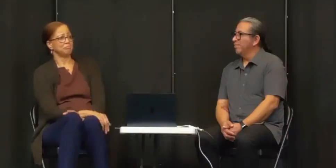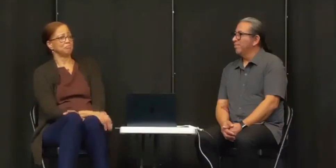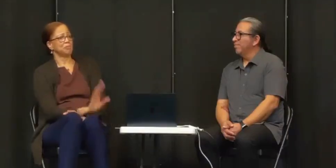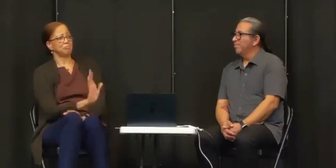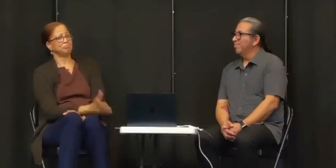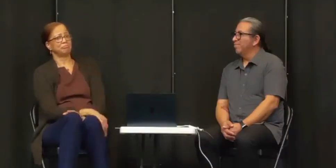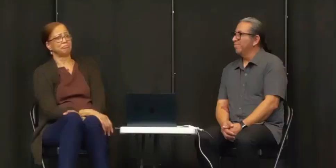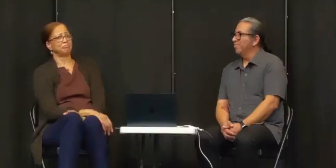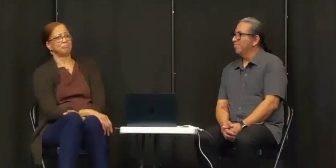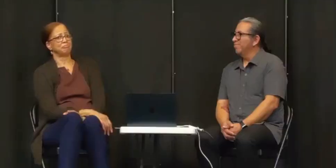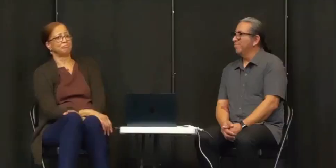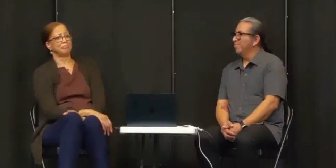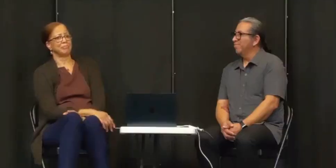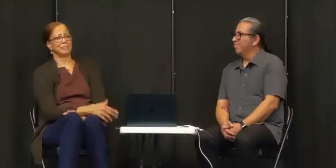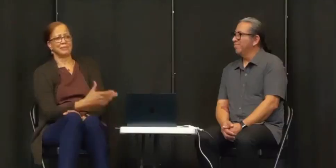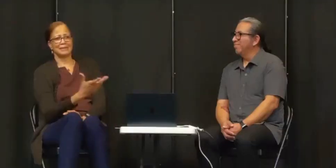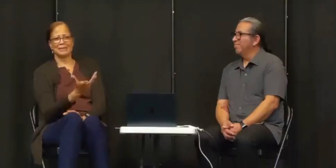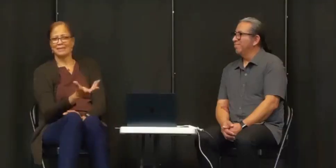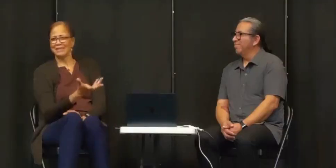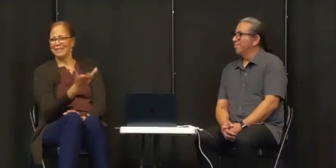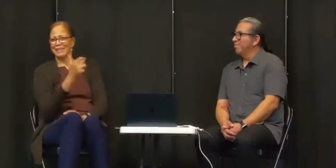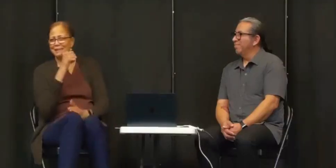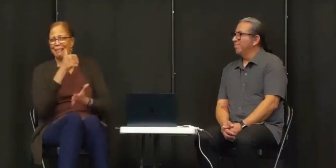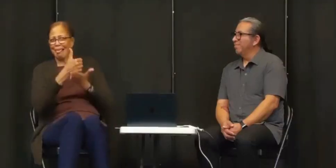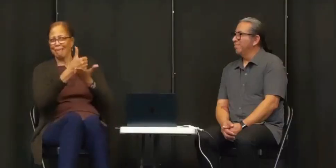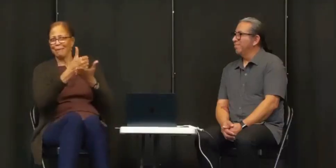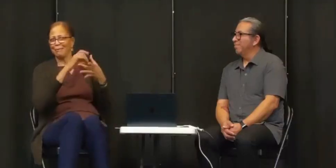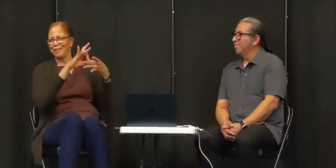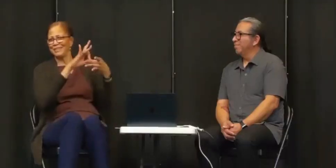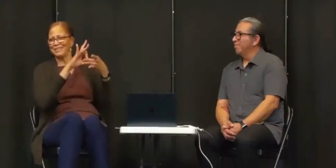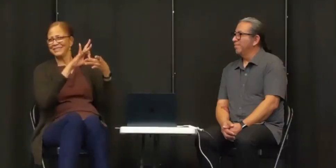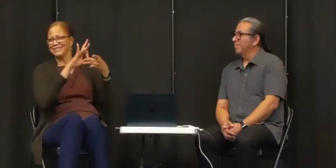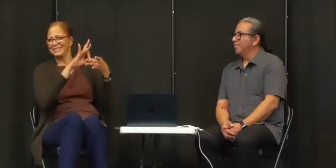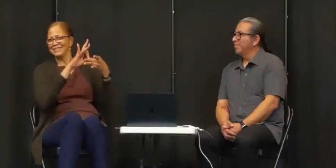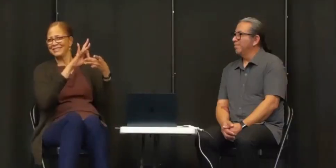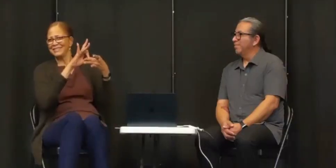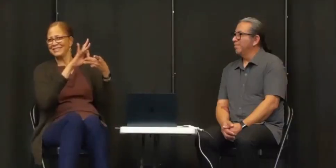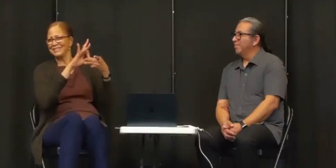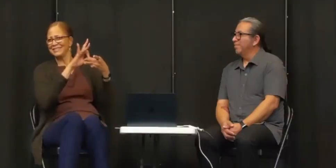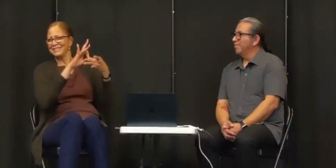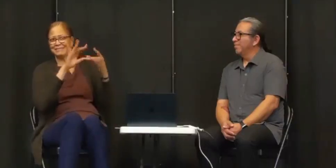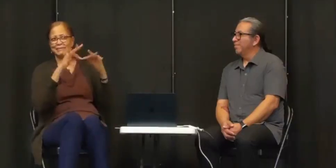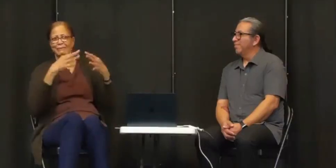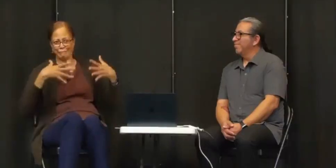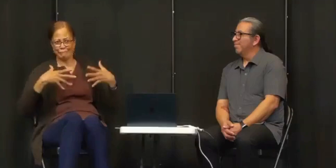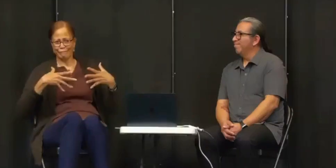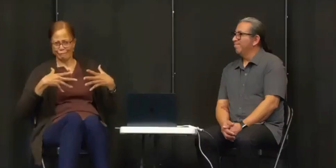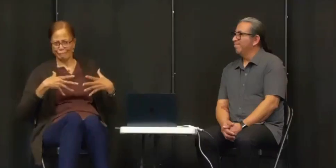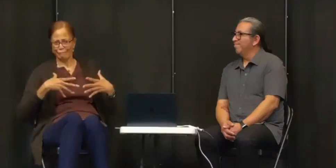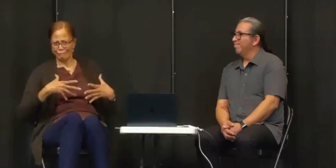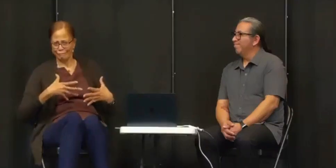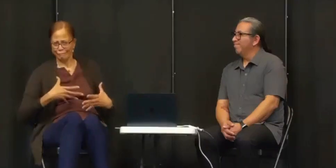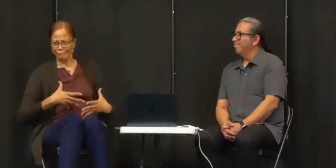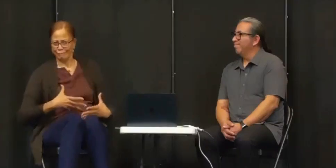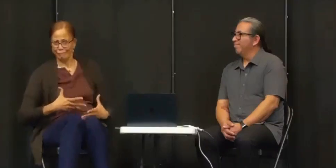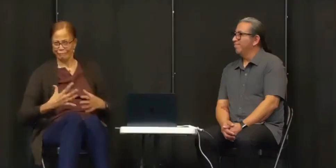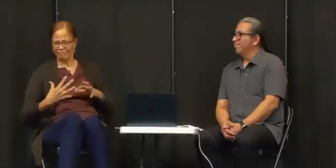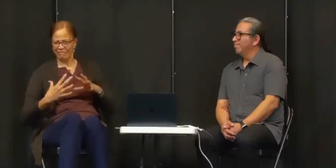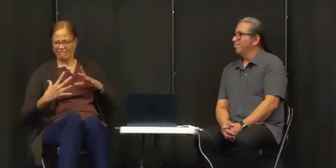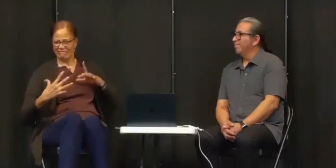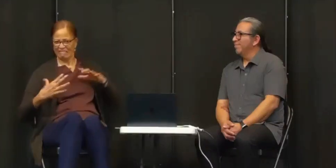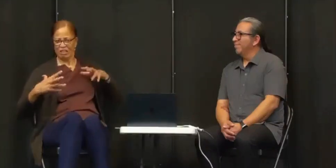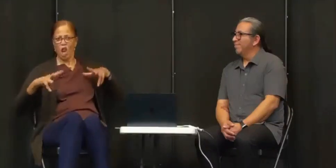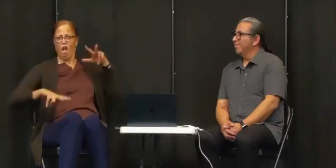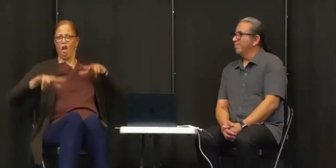you. Nope, nope. Right? That's not helpful. That's not helpful in building that bond. Family is just gonna